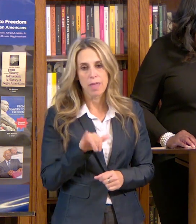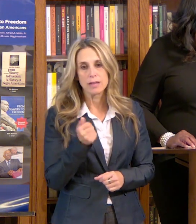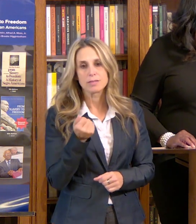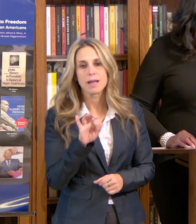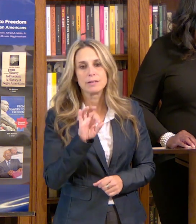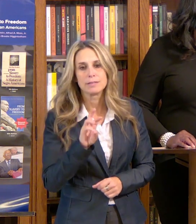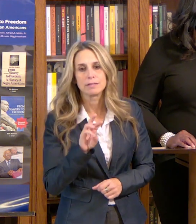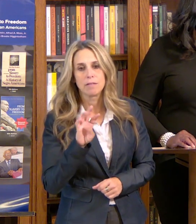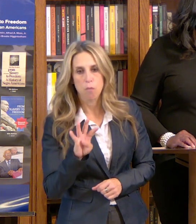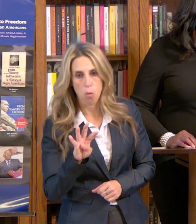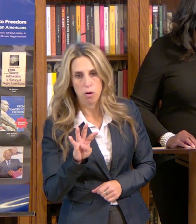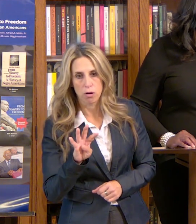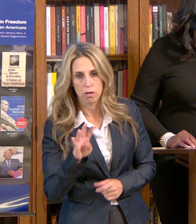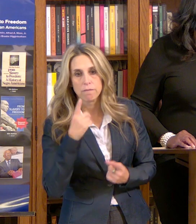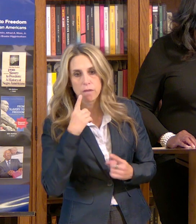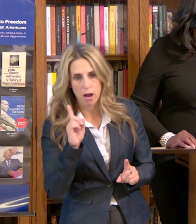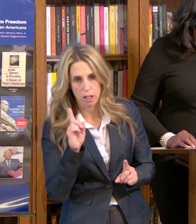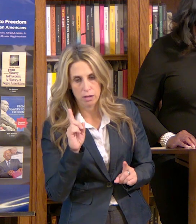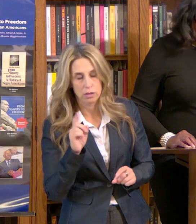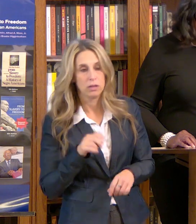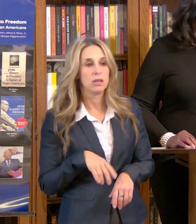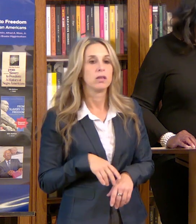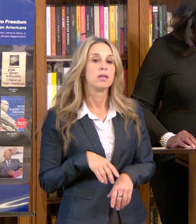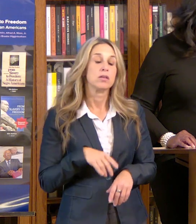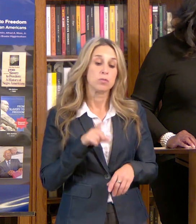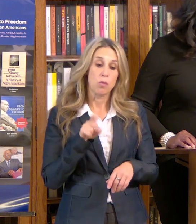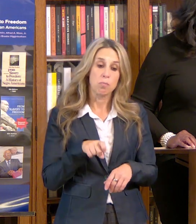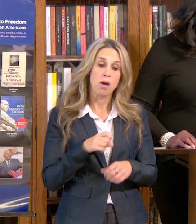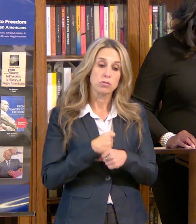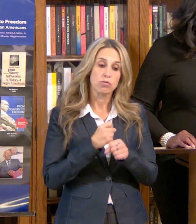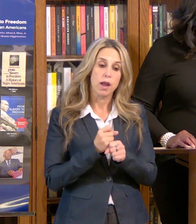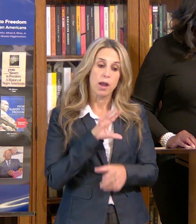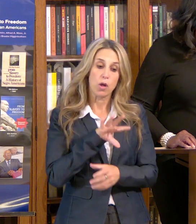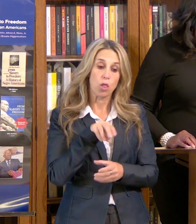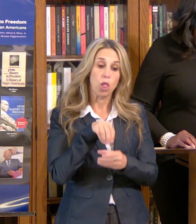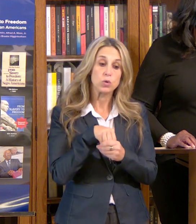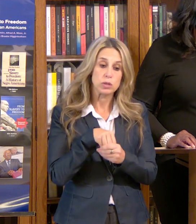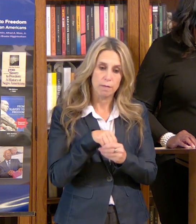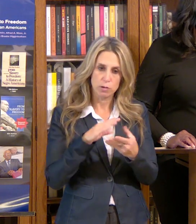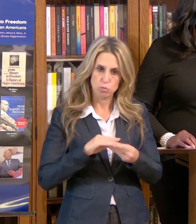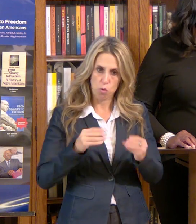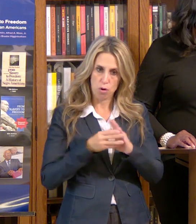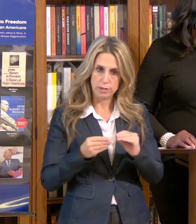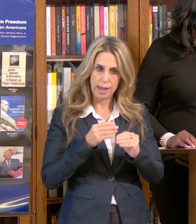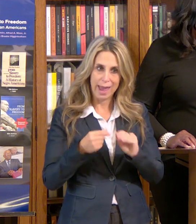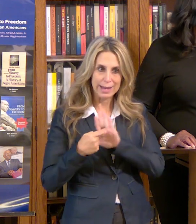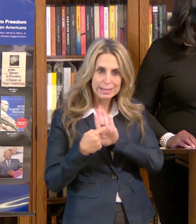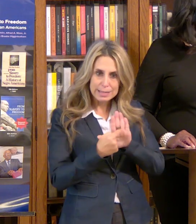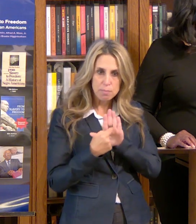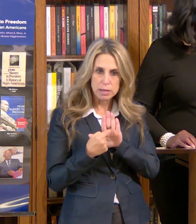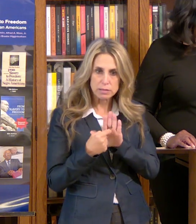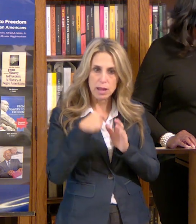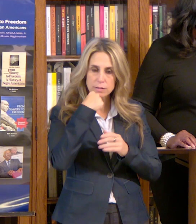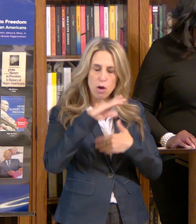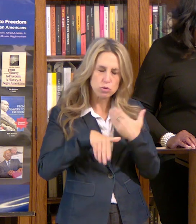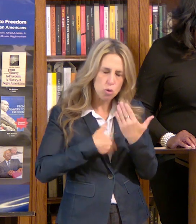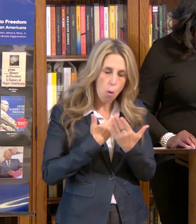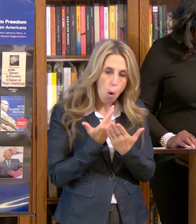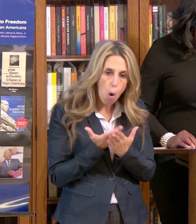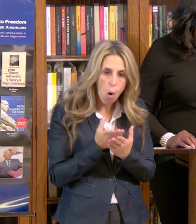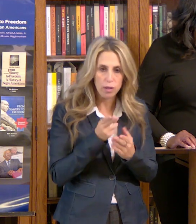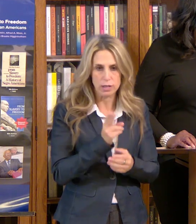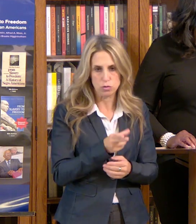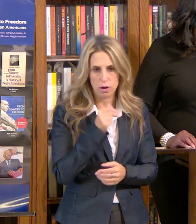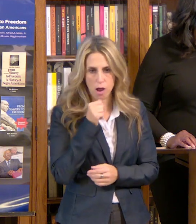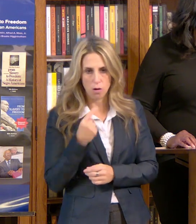1964 so what we must do is create inclusive stories and exhibits that tell a whole history and not a singular